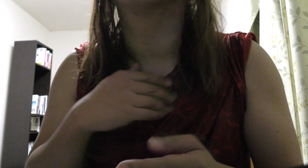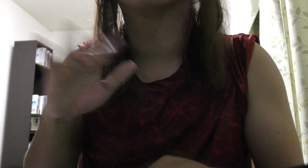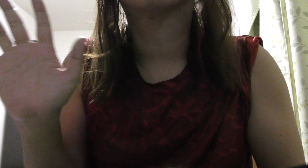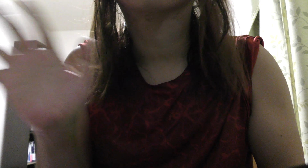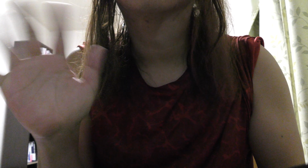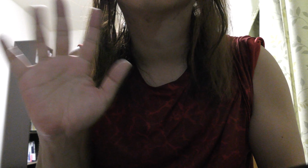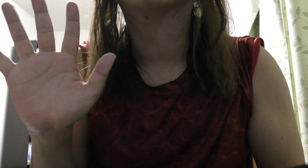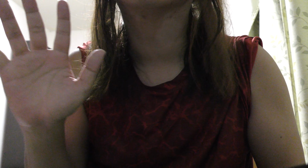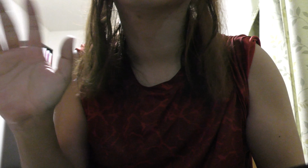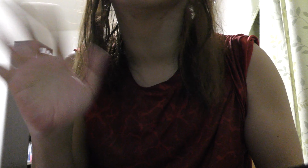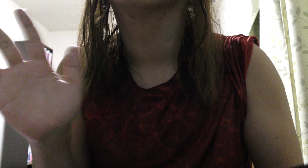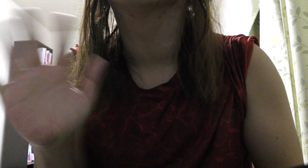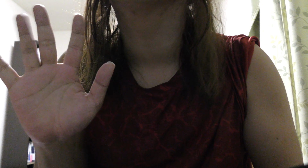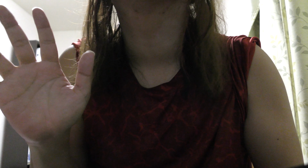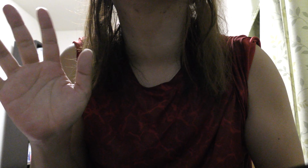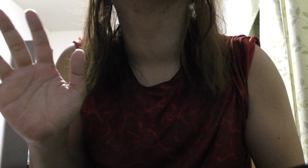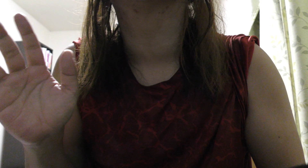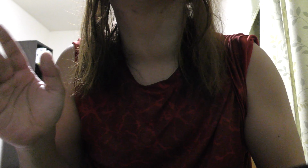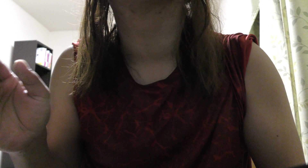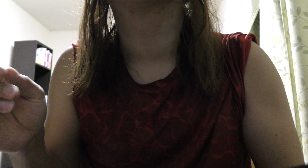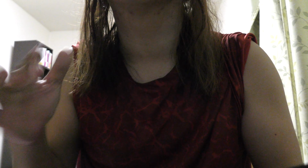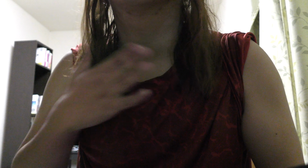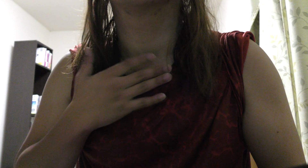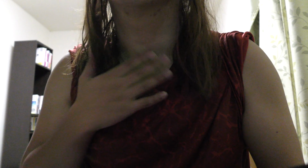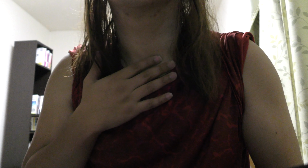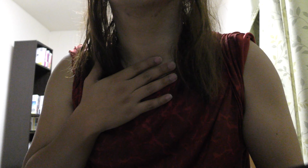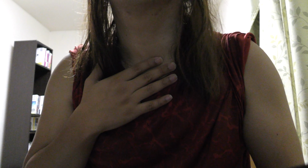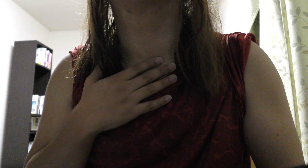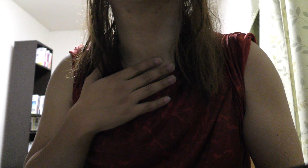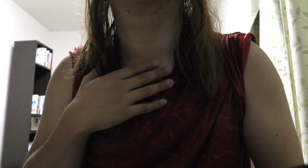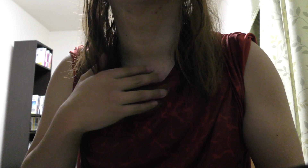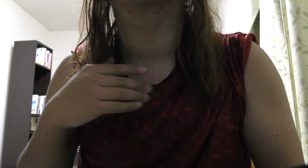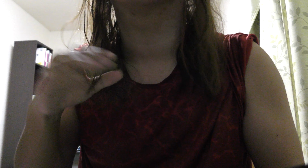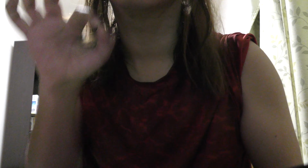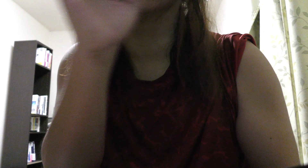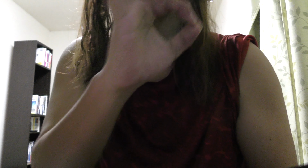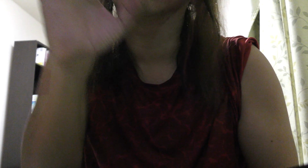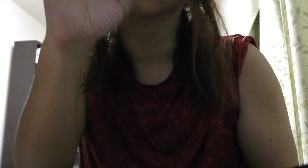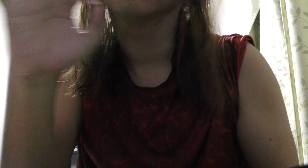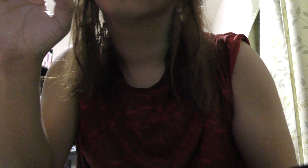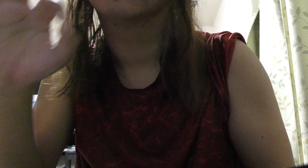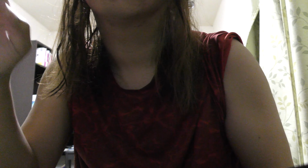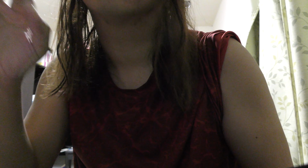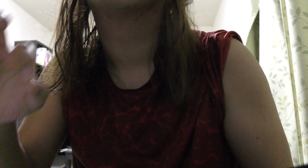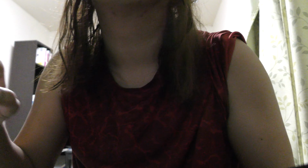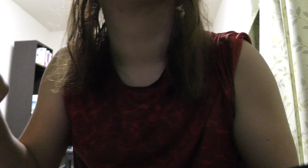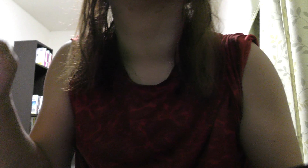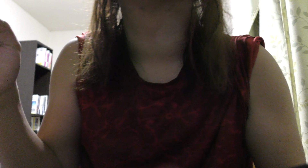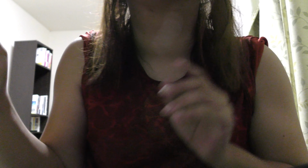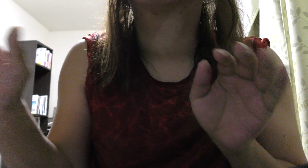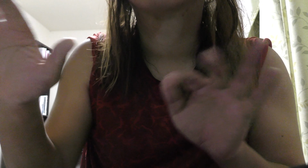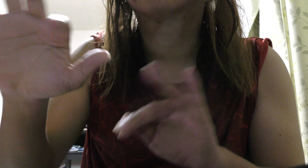should see crucify my if it